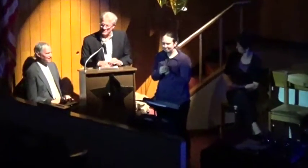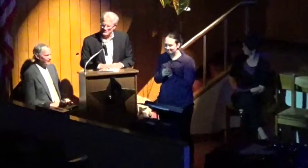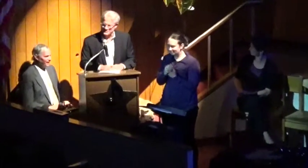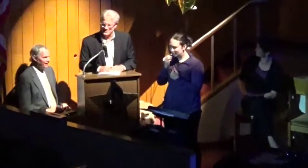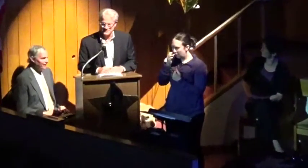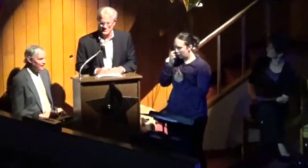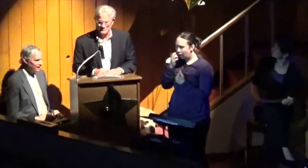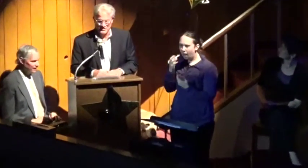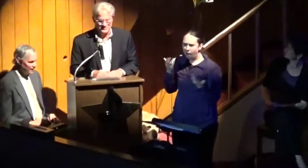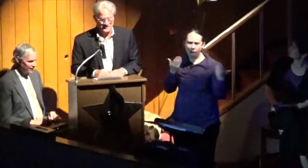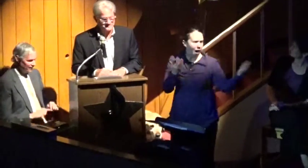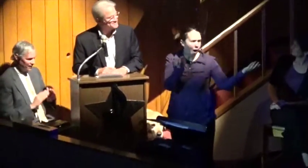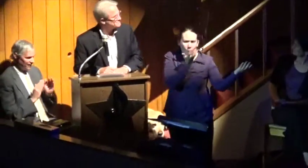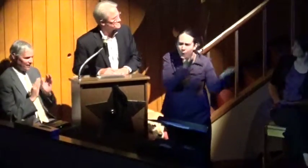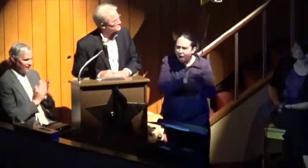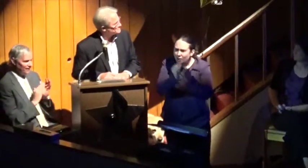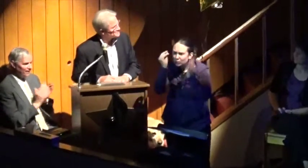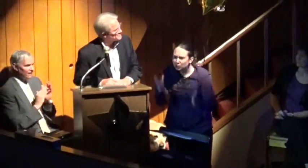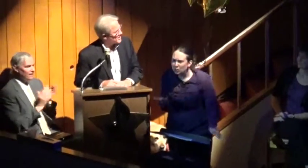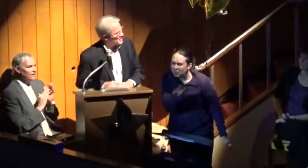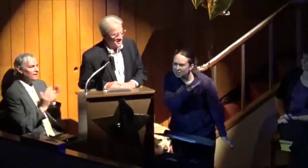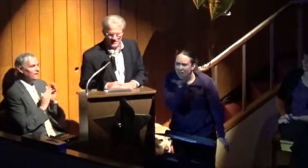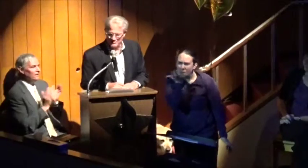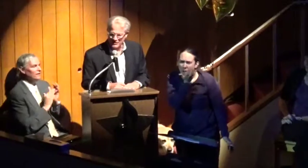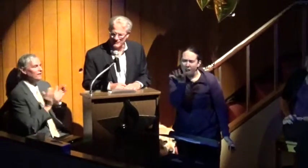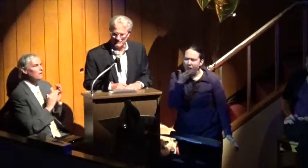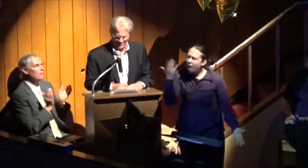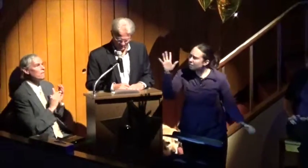How about those students, folks, huh?